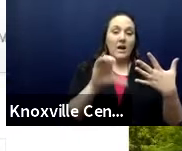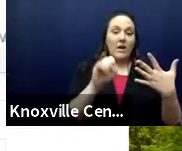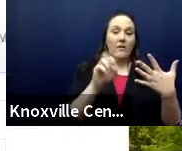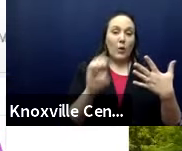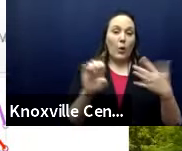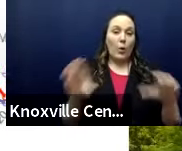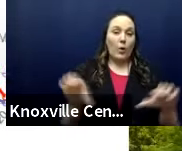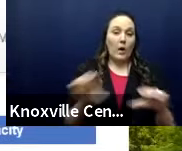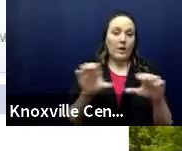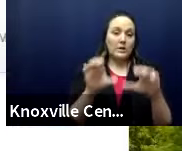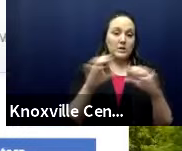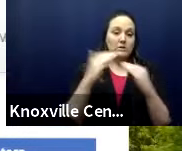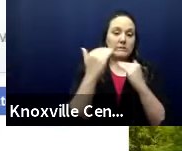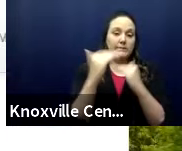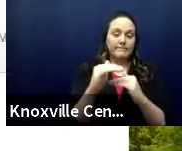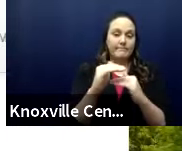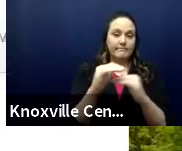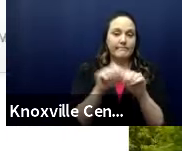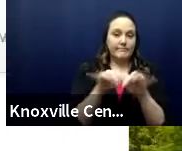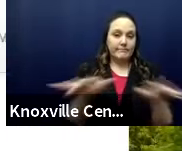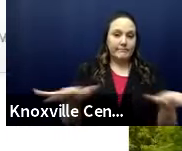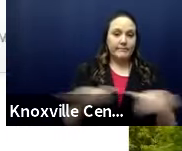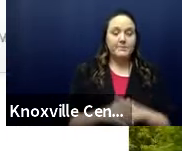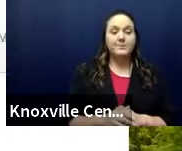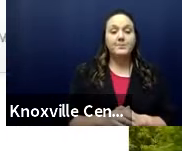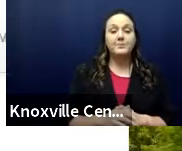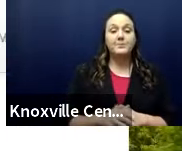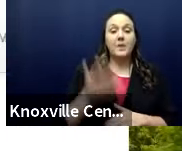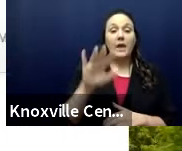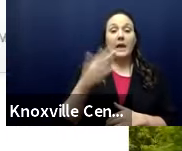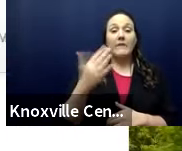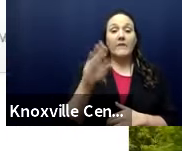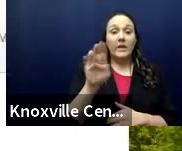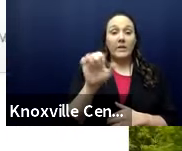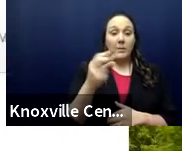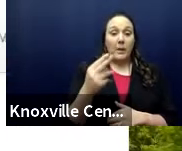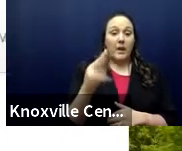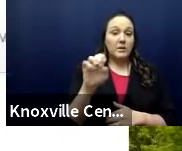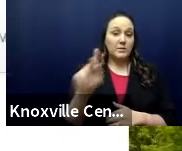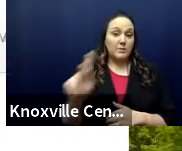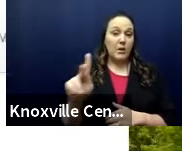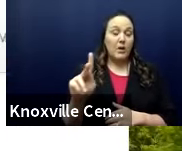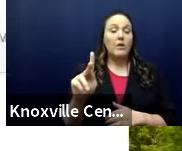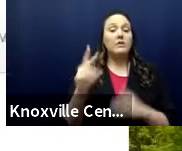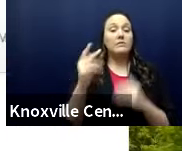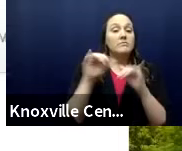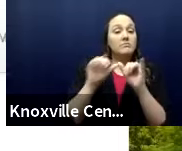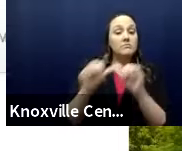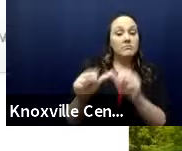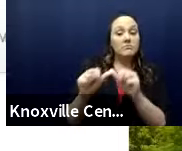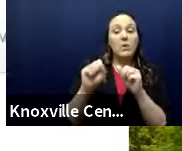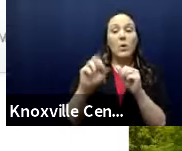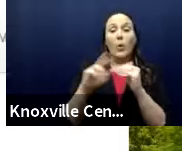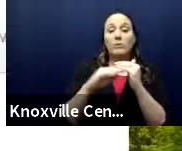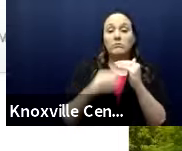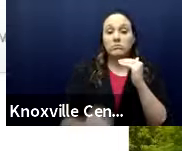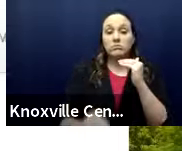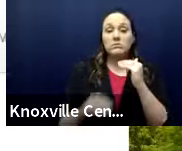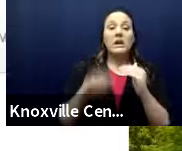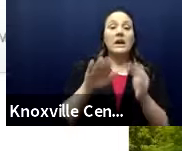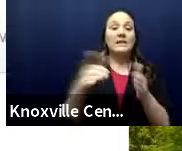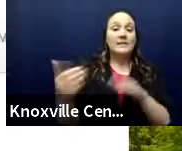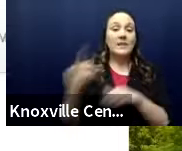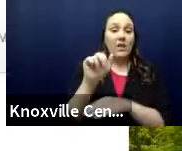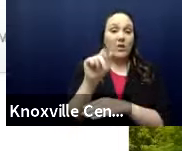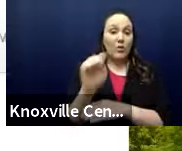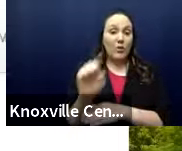of disease. Our fifth benchmark, sustained or decreased COVID-19 related death rate identified